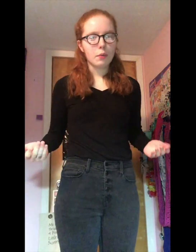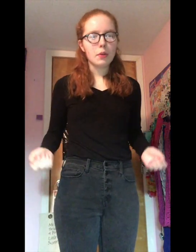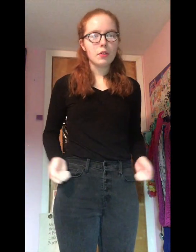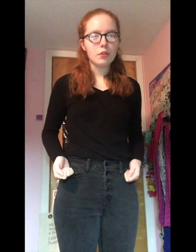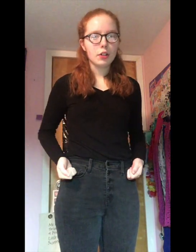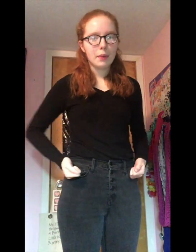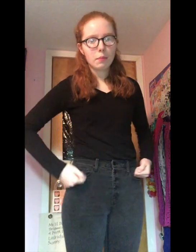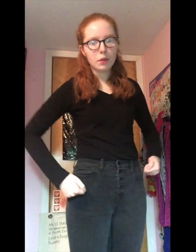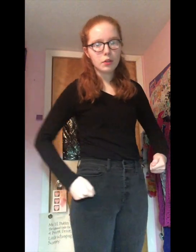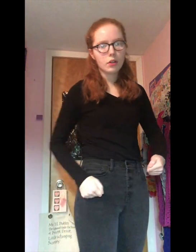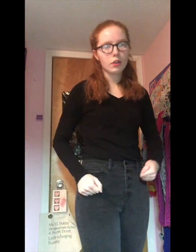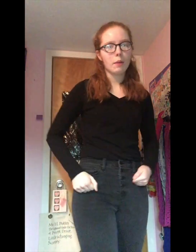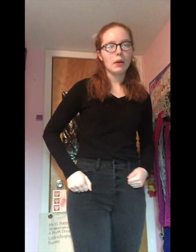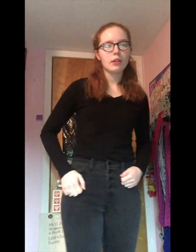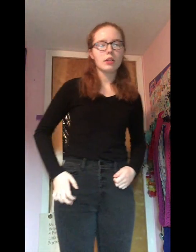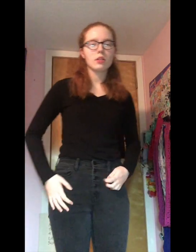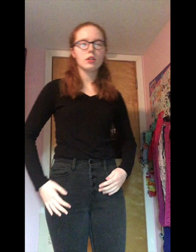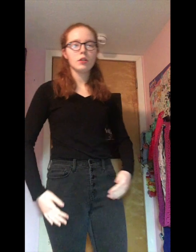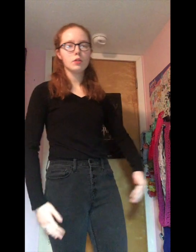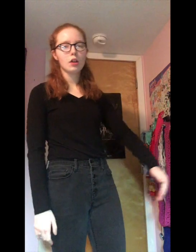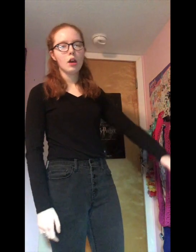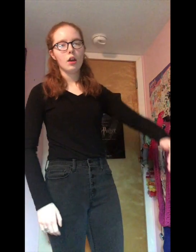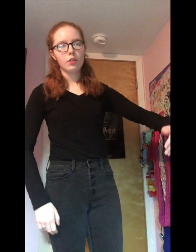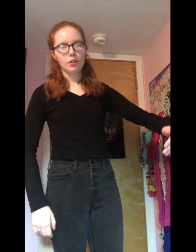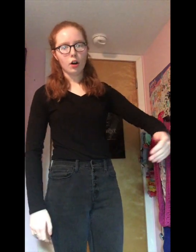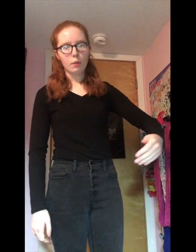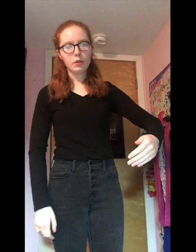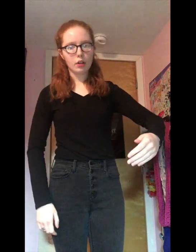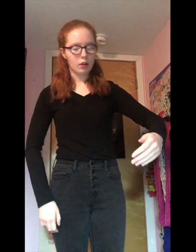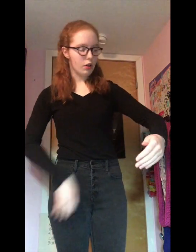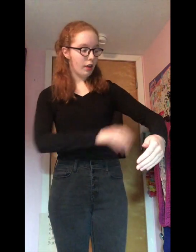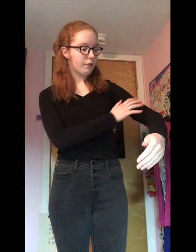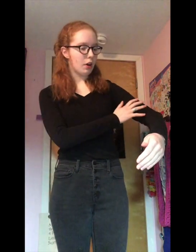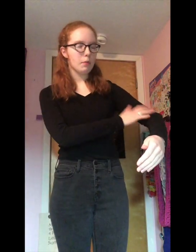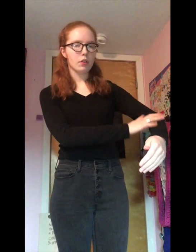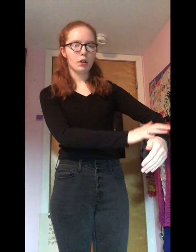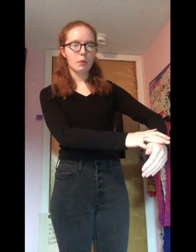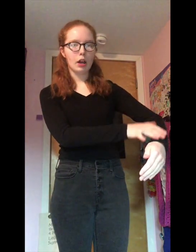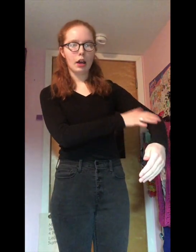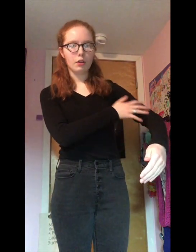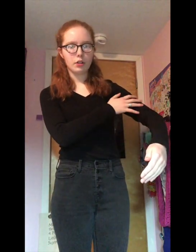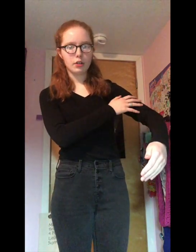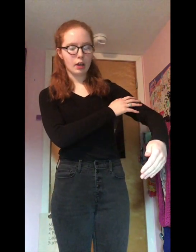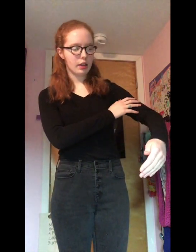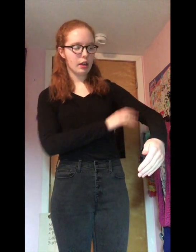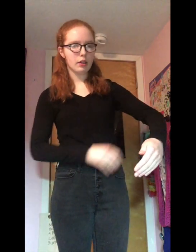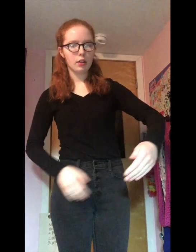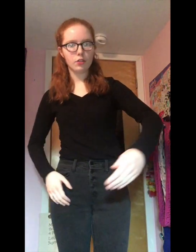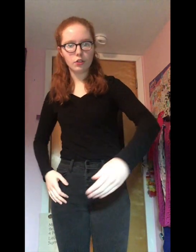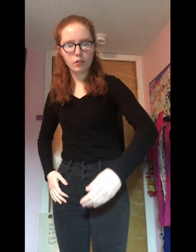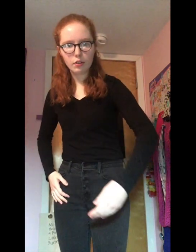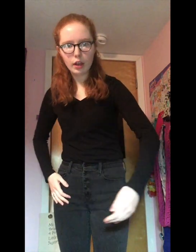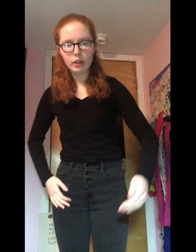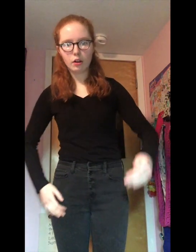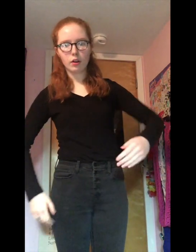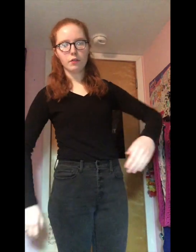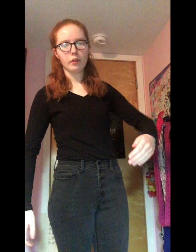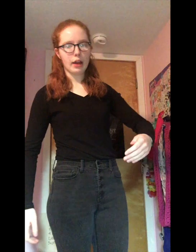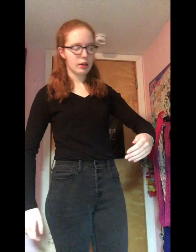trumpets usually make music, so that makes sense to use. So your left arm is going to be kind of out to the side like this, just slightly curved, relaxed.